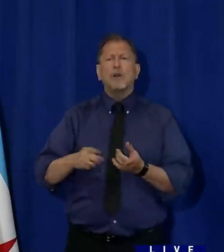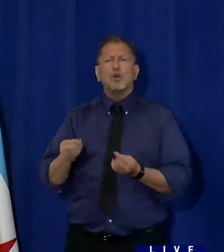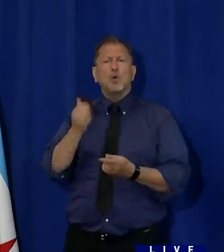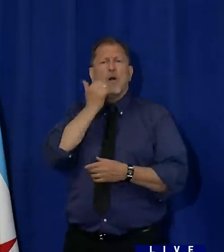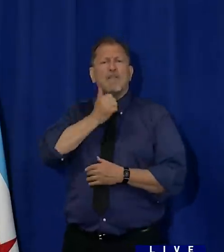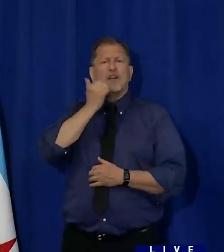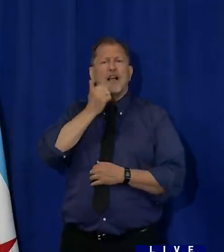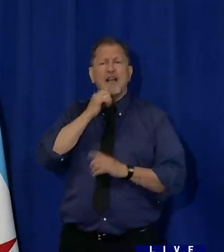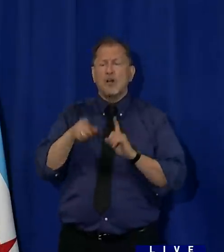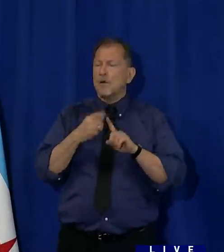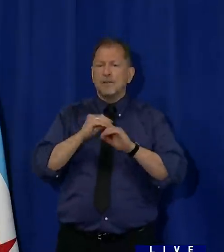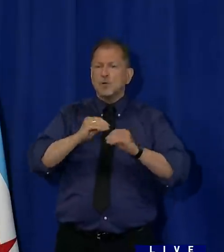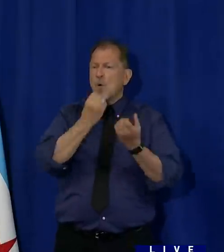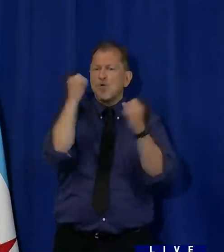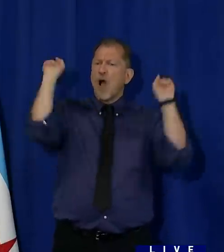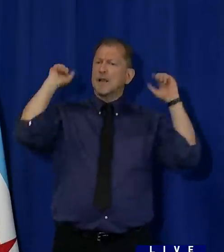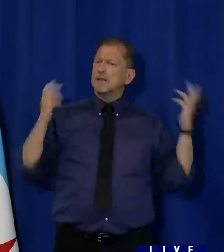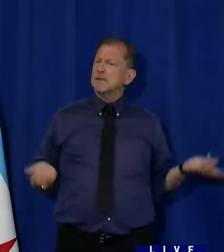riot?